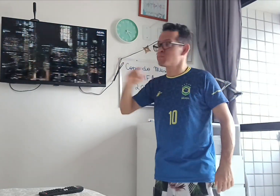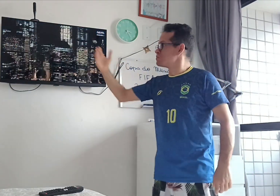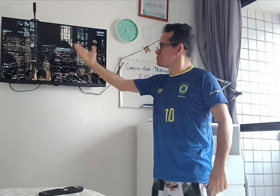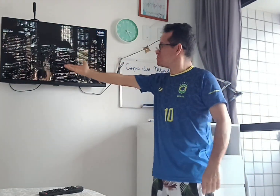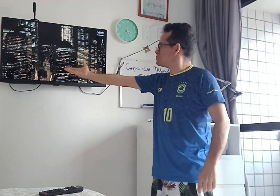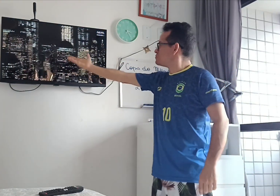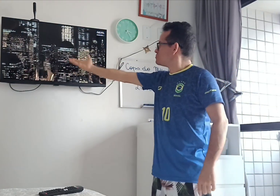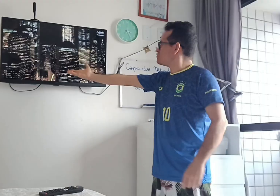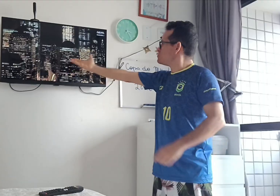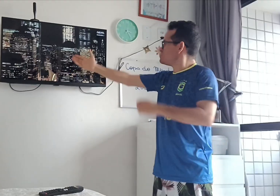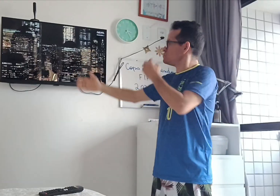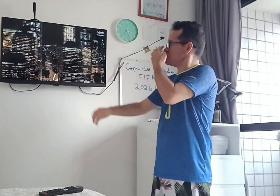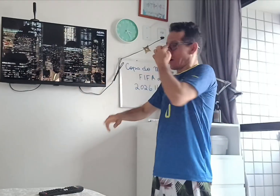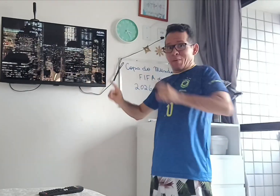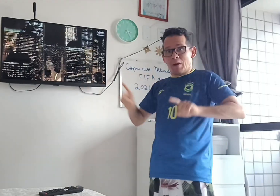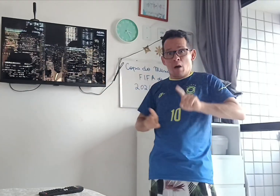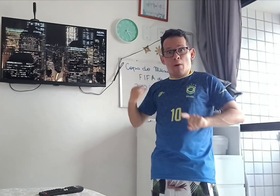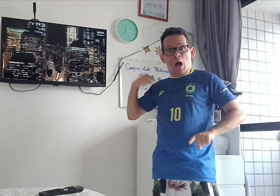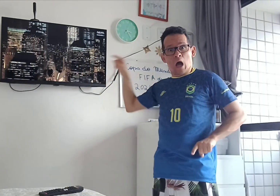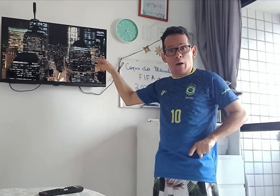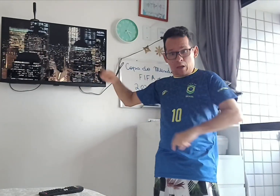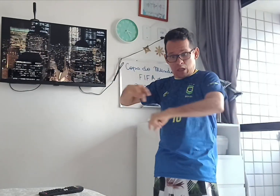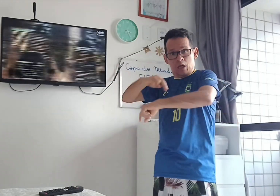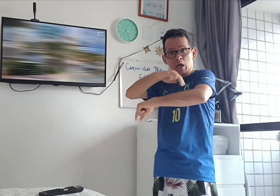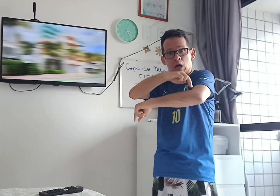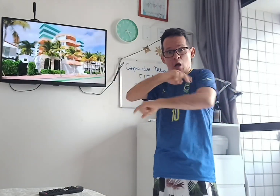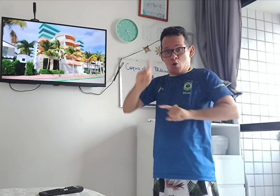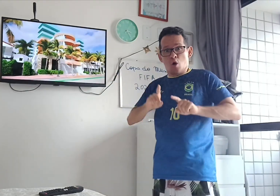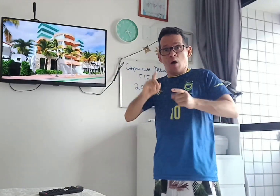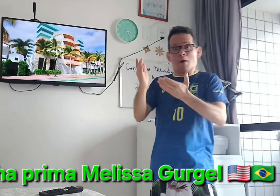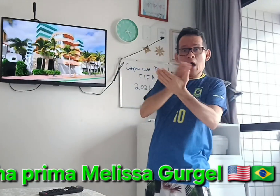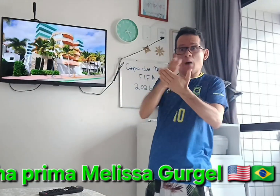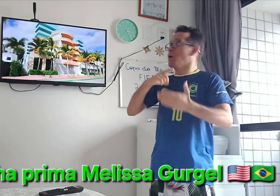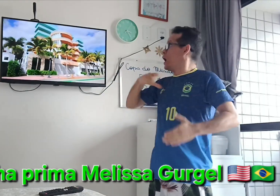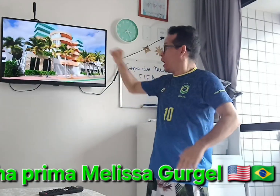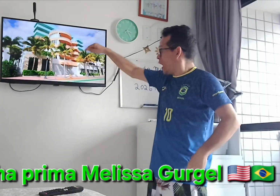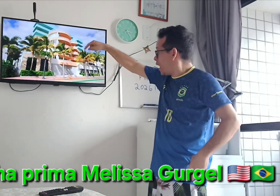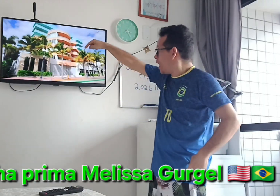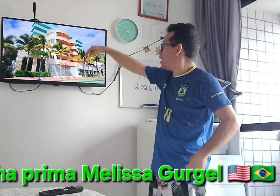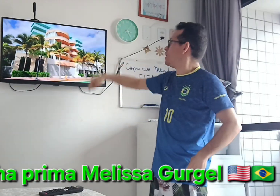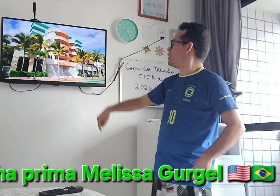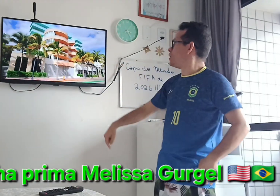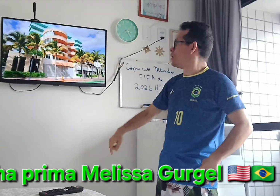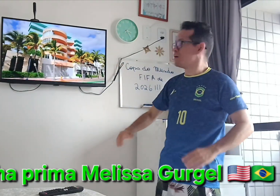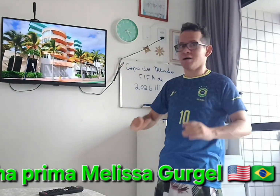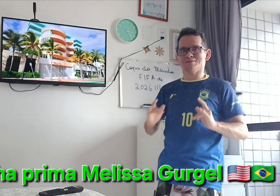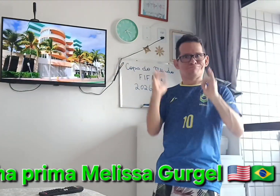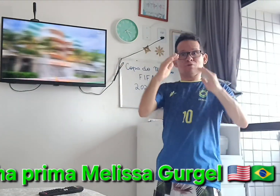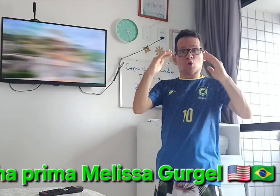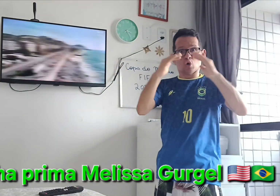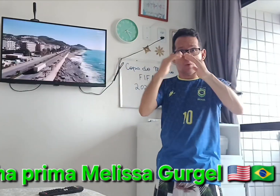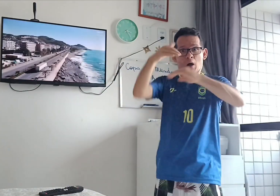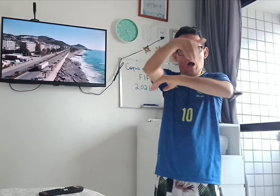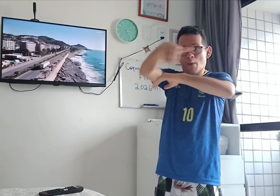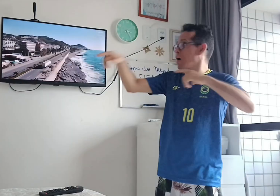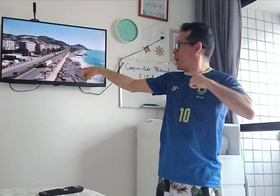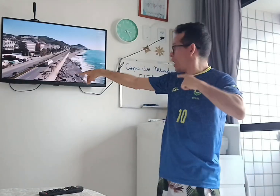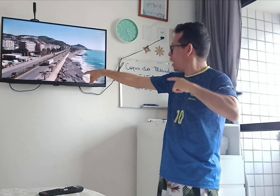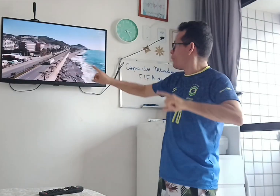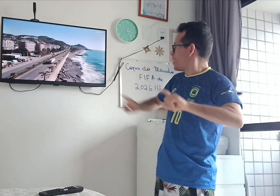stadiums spread across a huge country mean multiple time zones, wildly different climates, and the feeling that the tournament is constantly traveling from coast